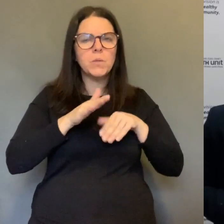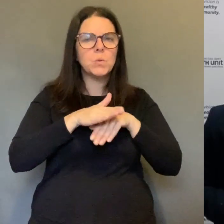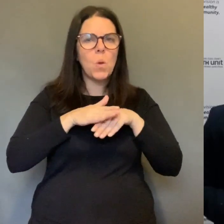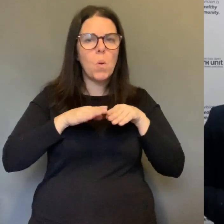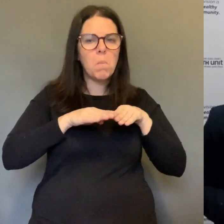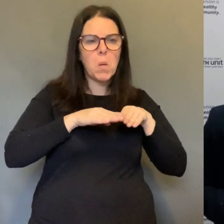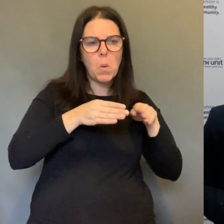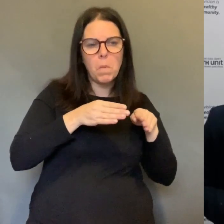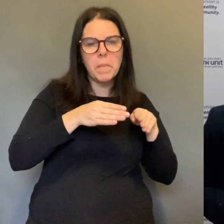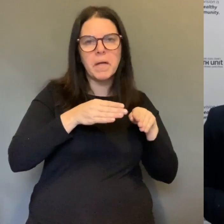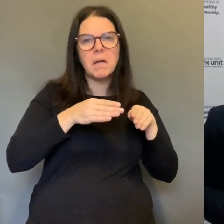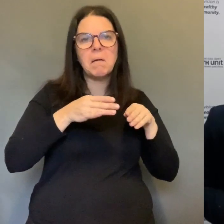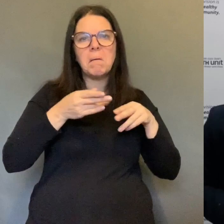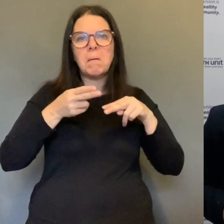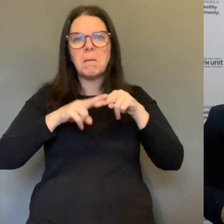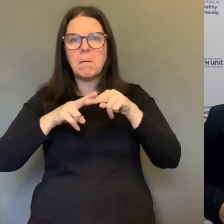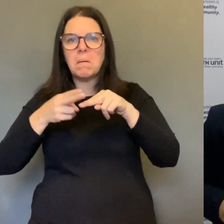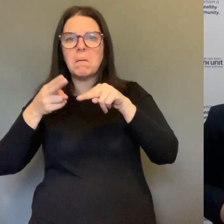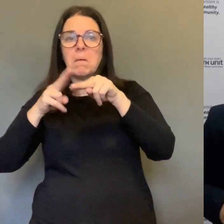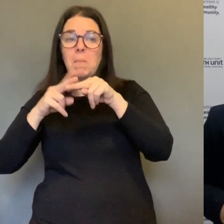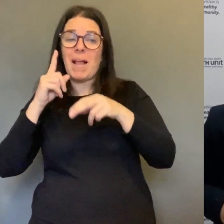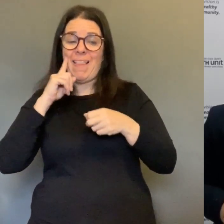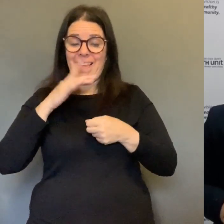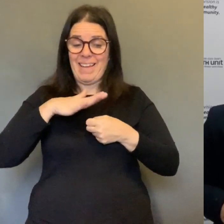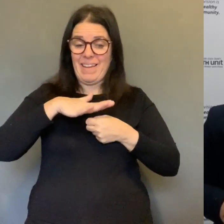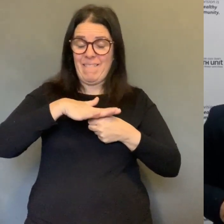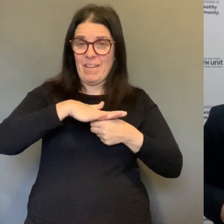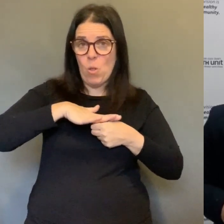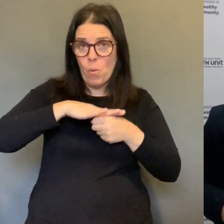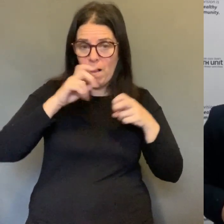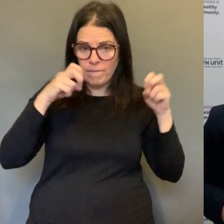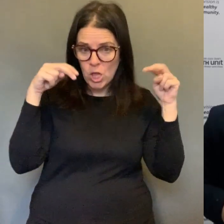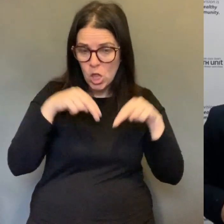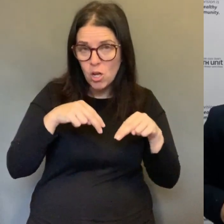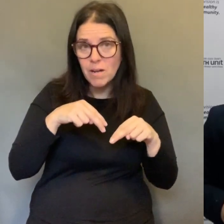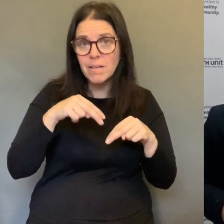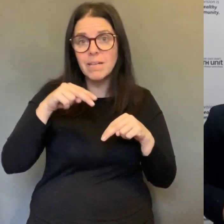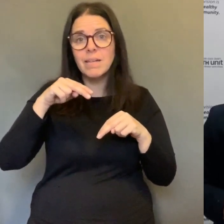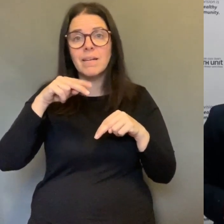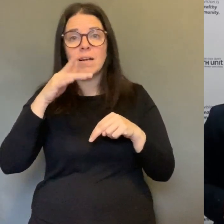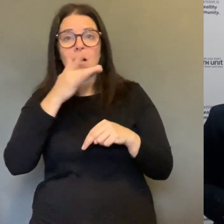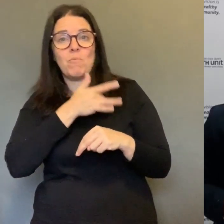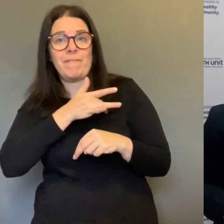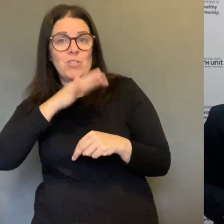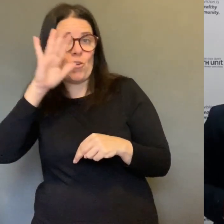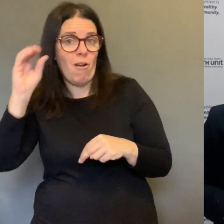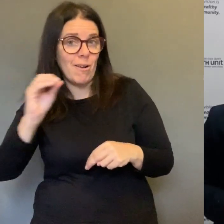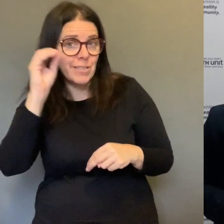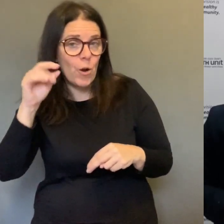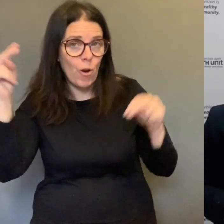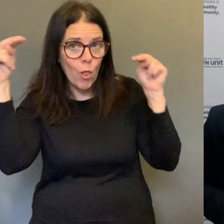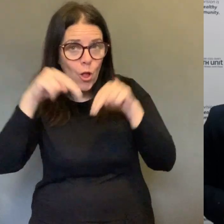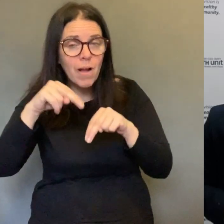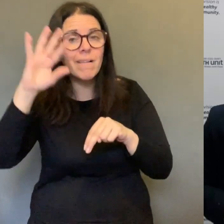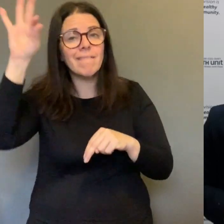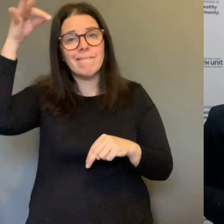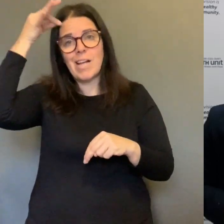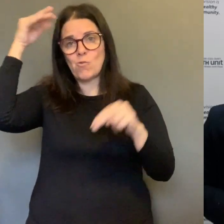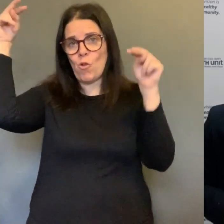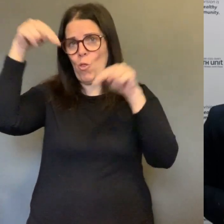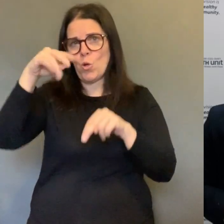Any questions from CTV? Yeah, just your thoughts on patients being moved from the LTCs to the